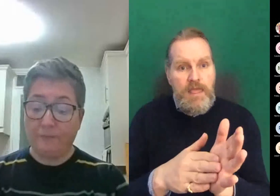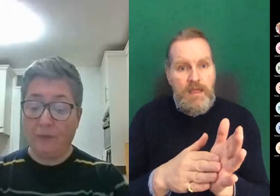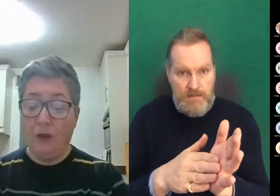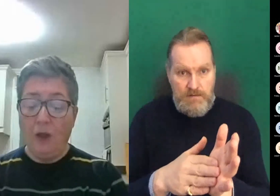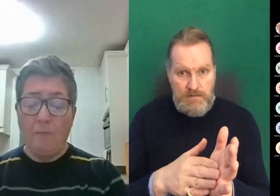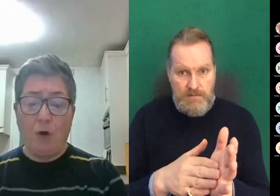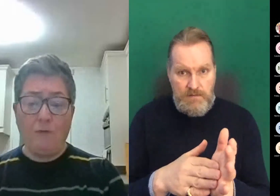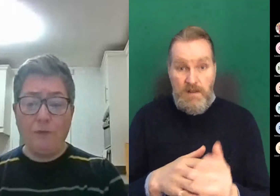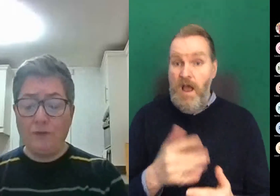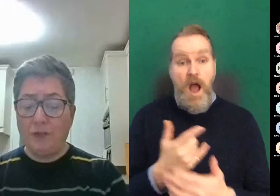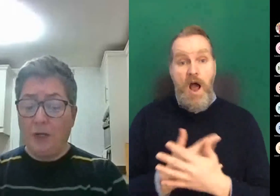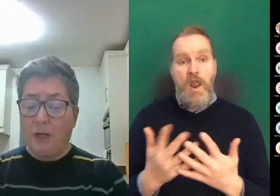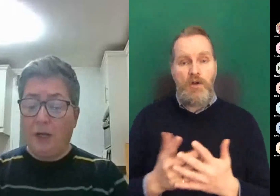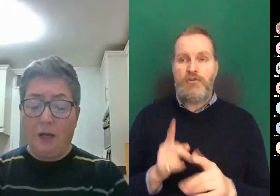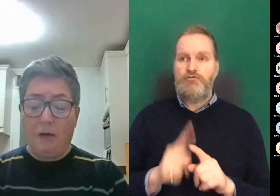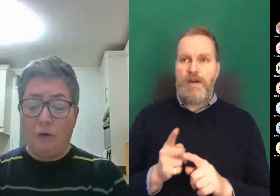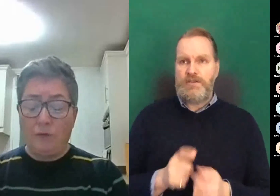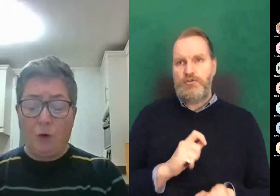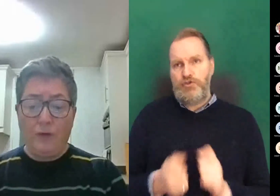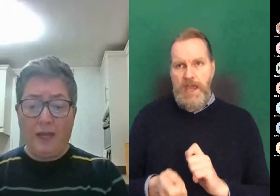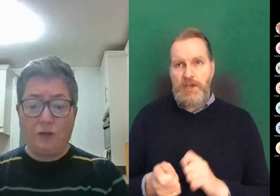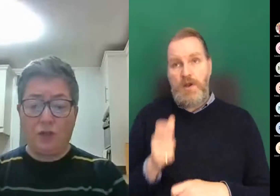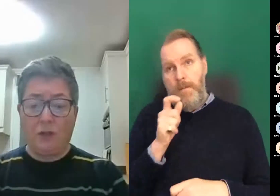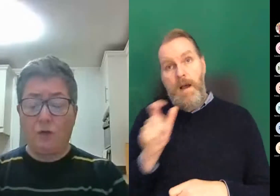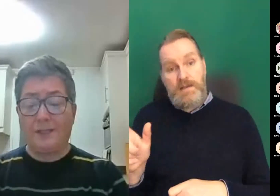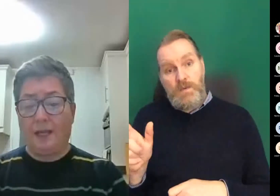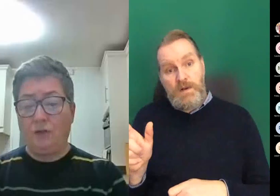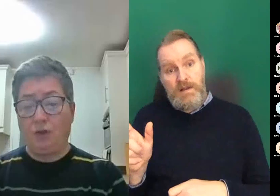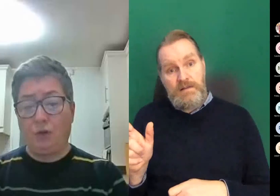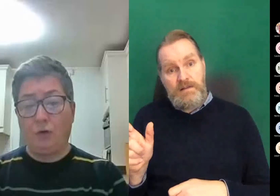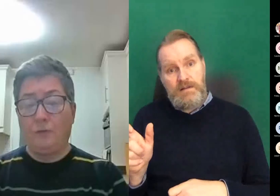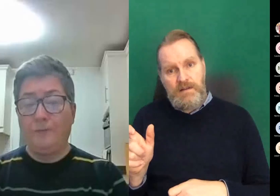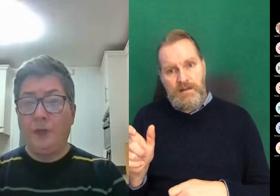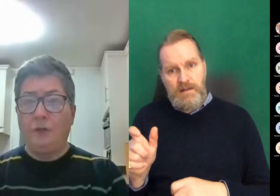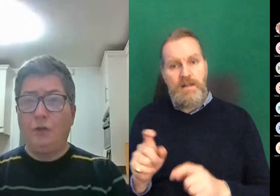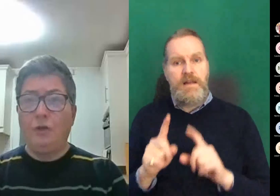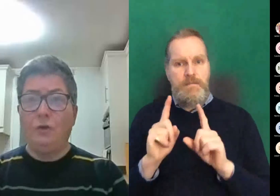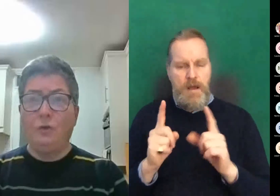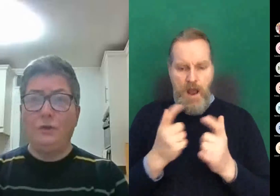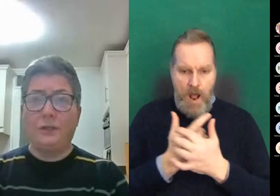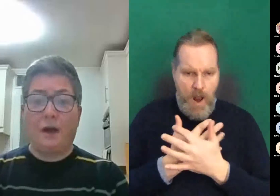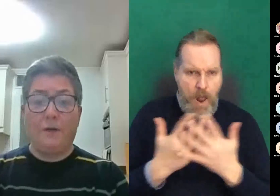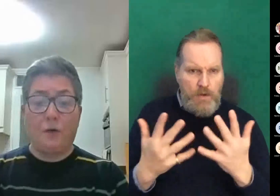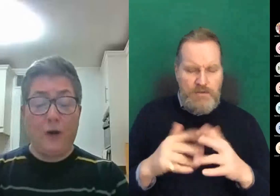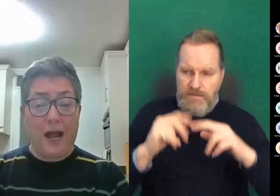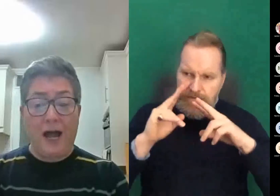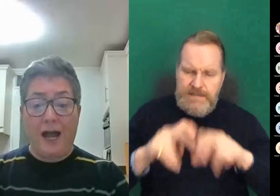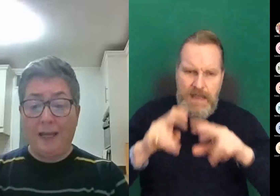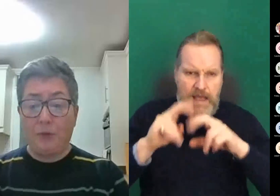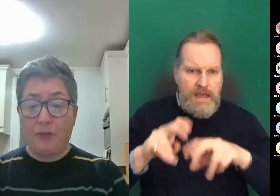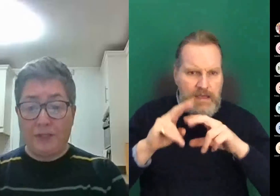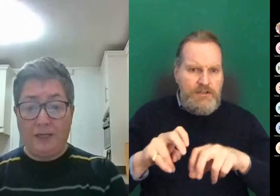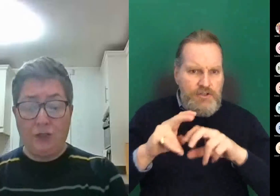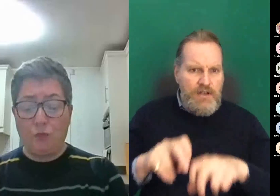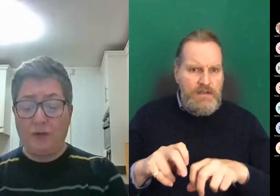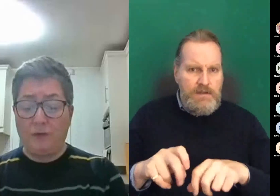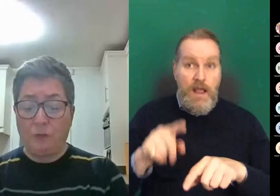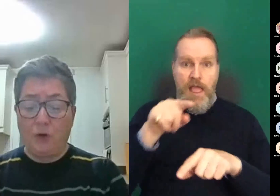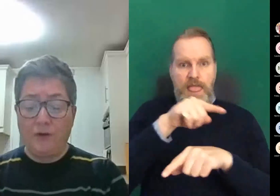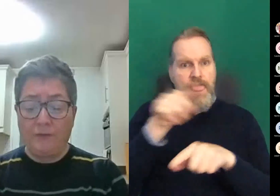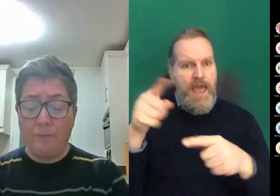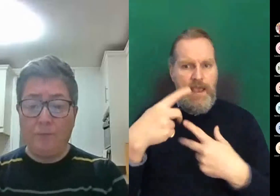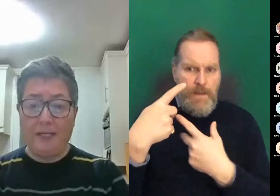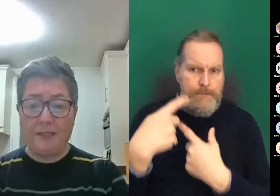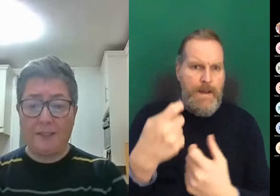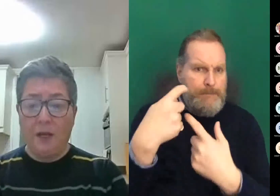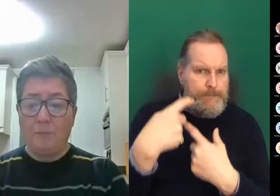password. But of those, all the energy that goes into Google, they use quite a high percentage.